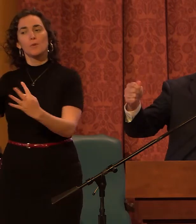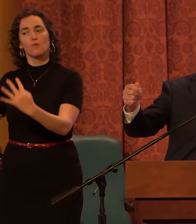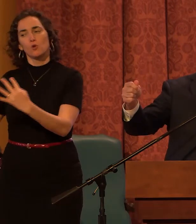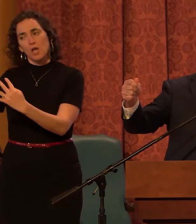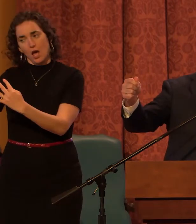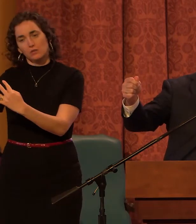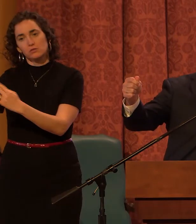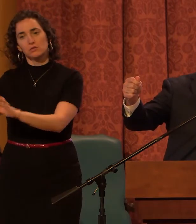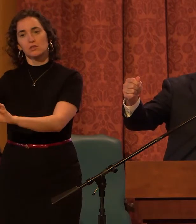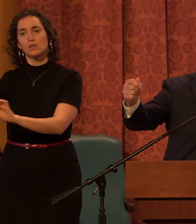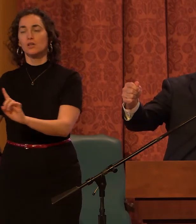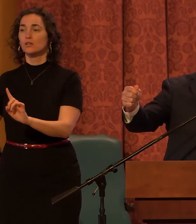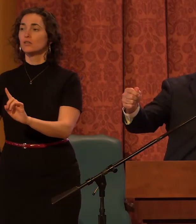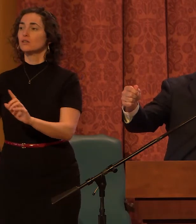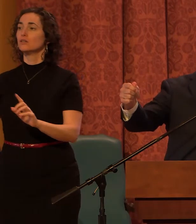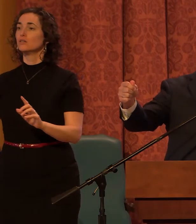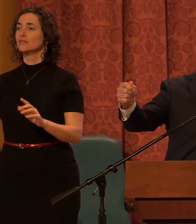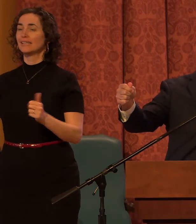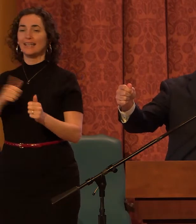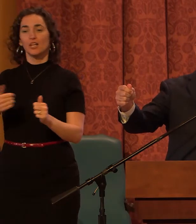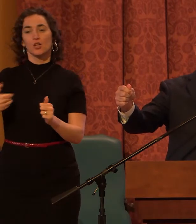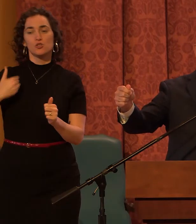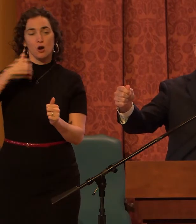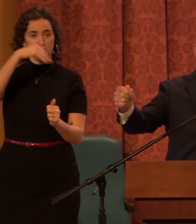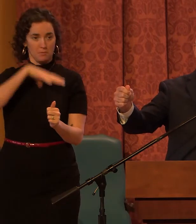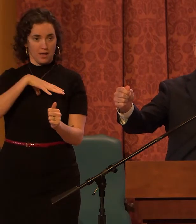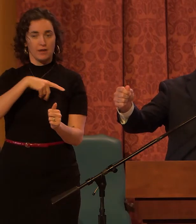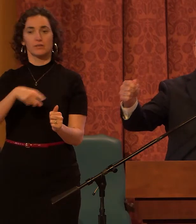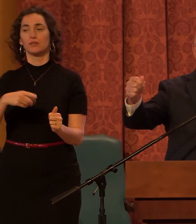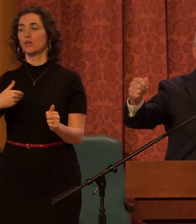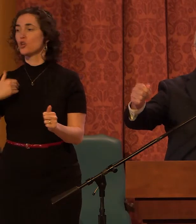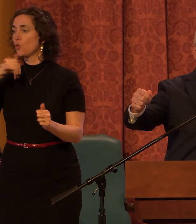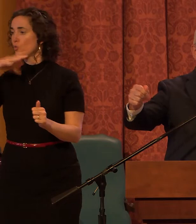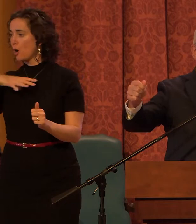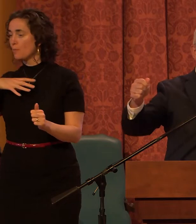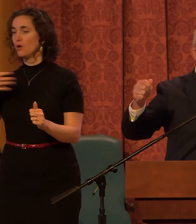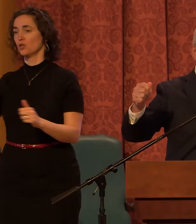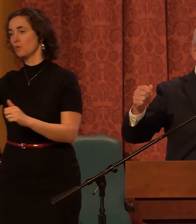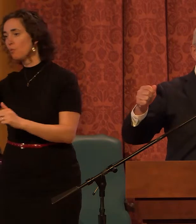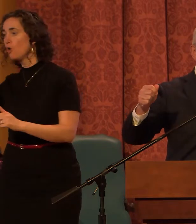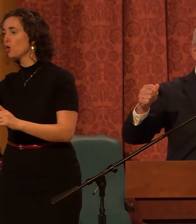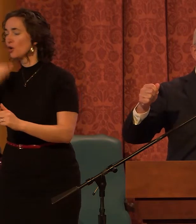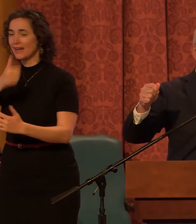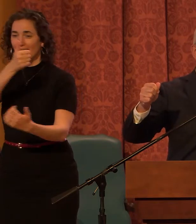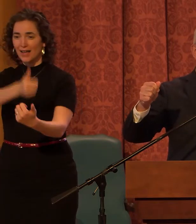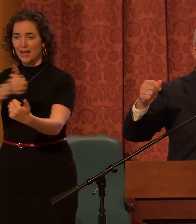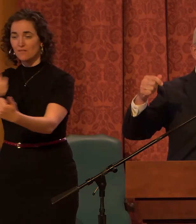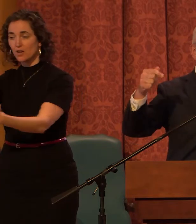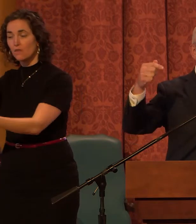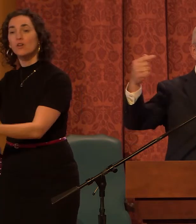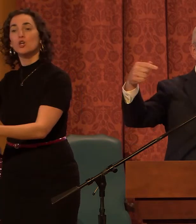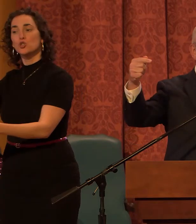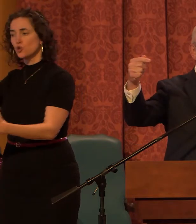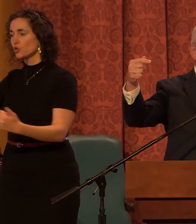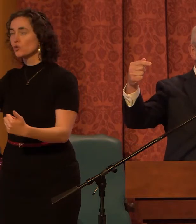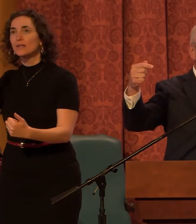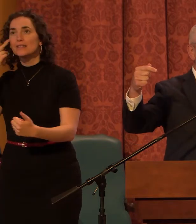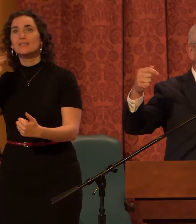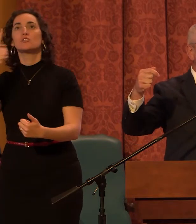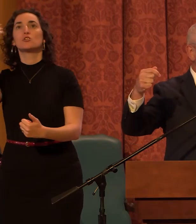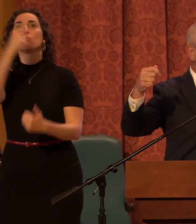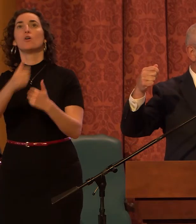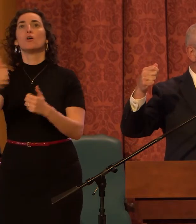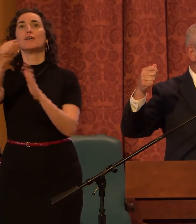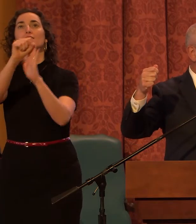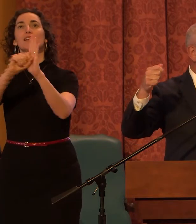that everybody, every young man and woman, every boy and girl deserve to see somebody in